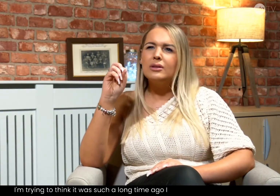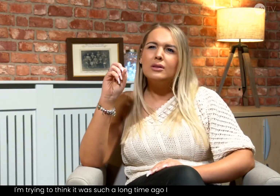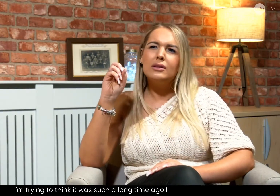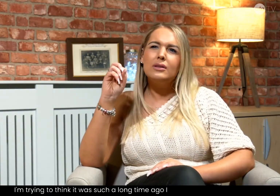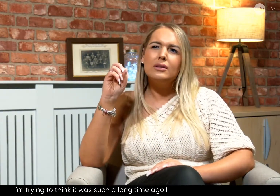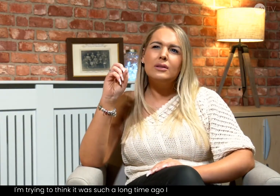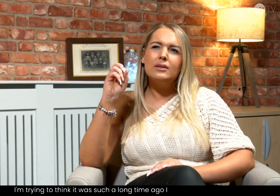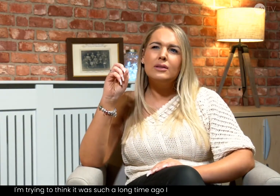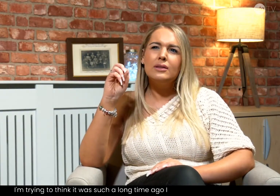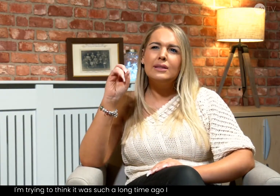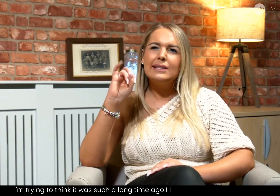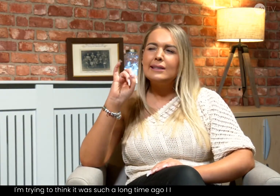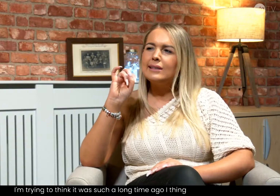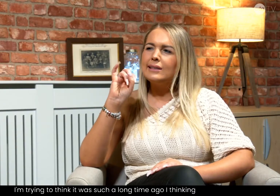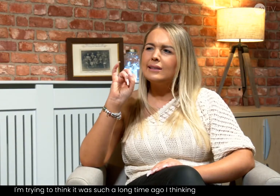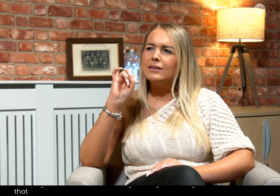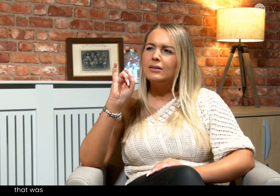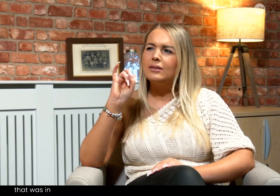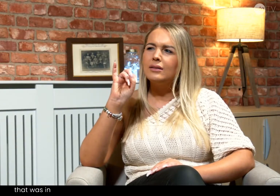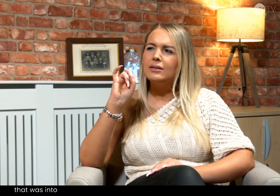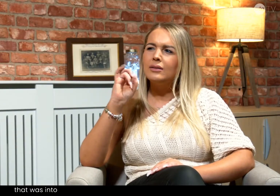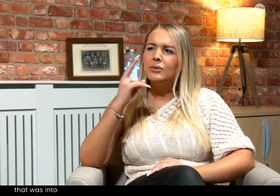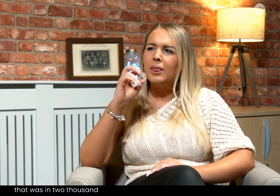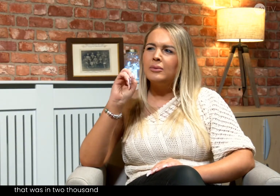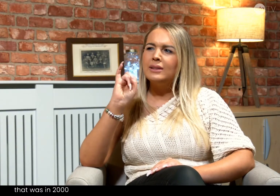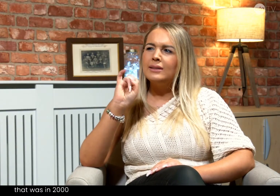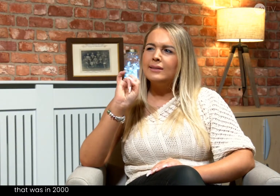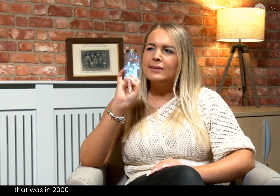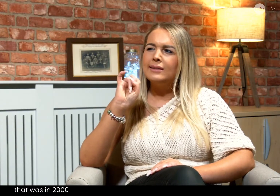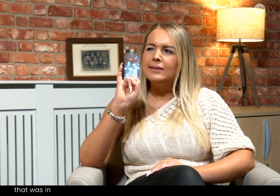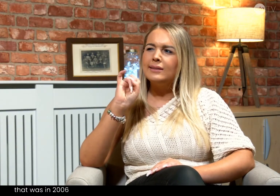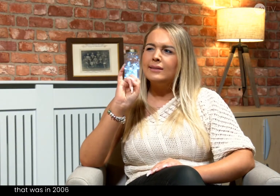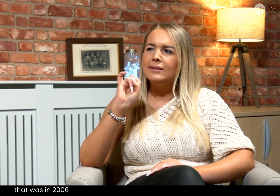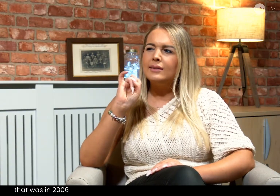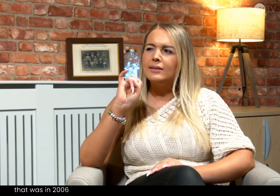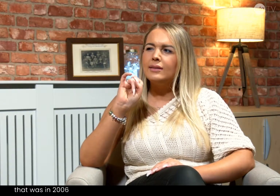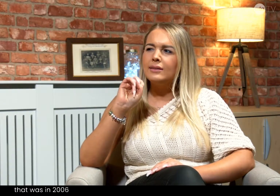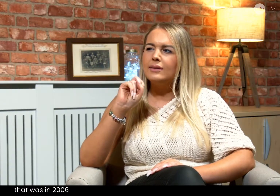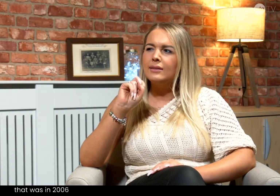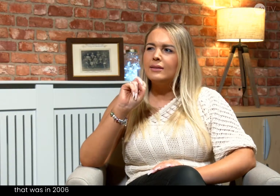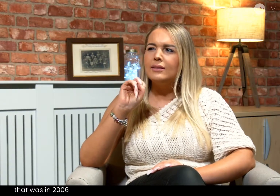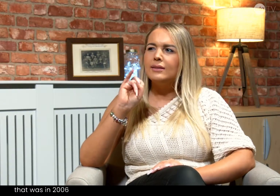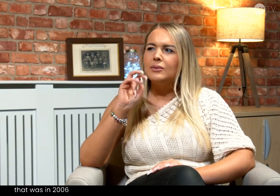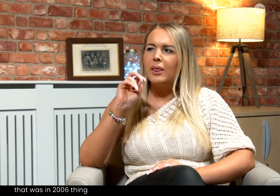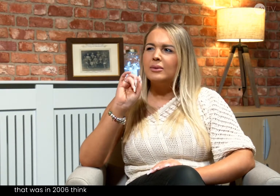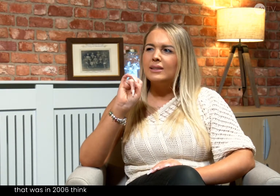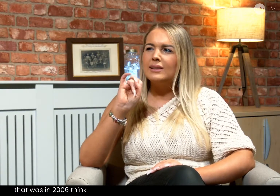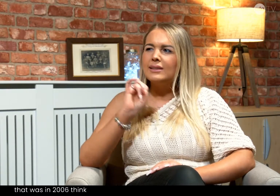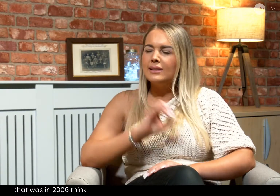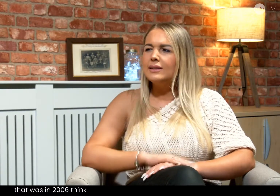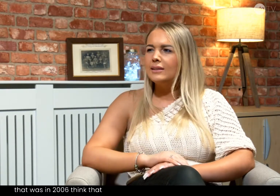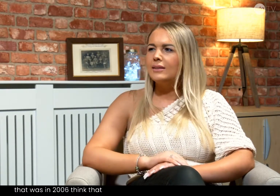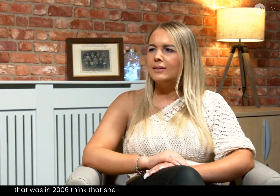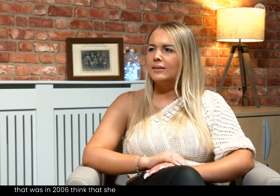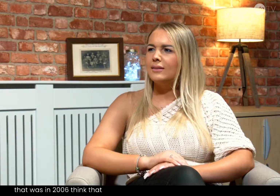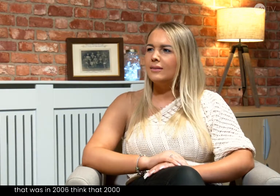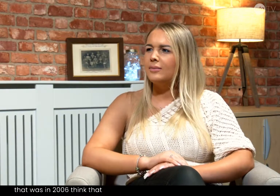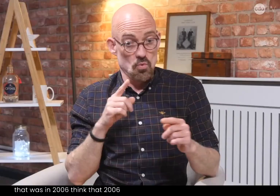thinking that was in 2006, I think, about 2006. Yeah,